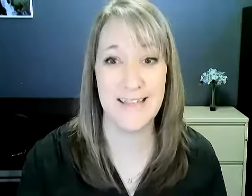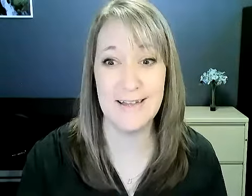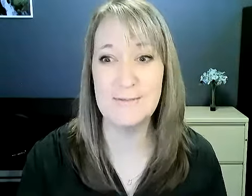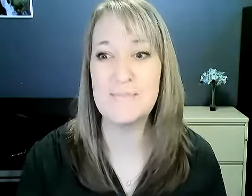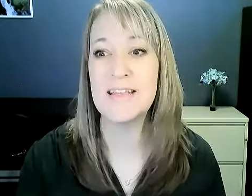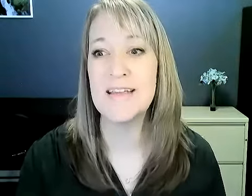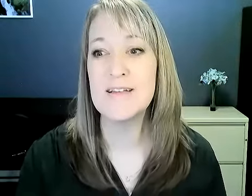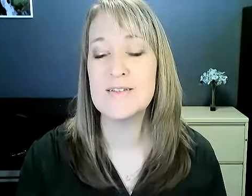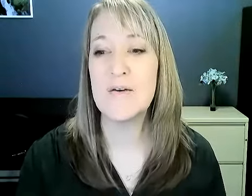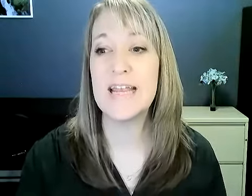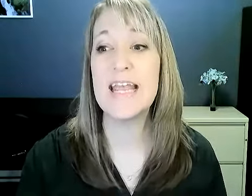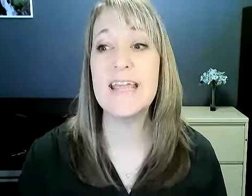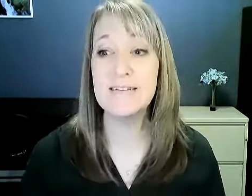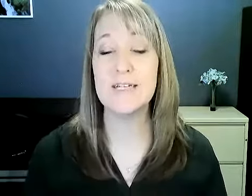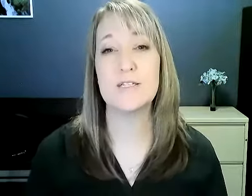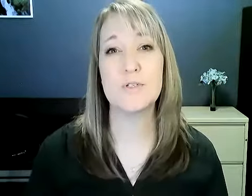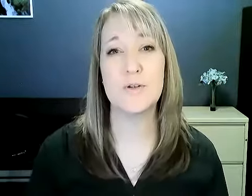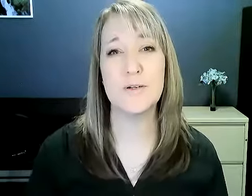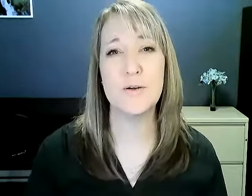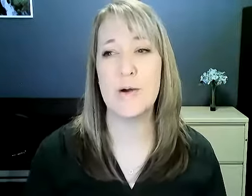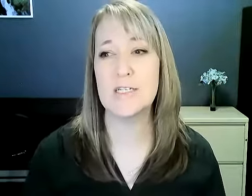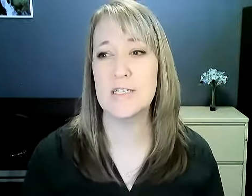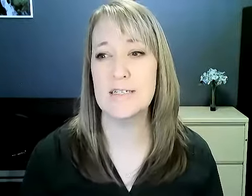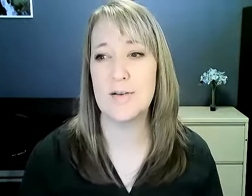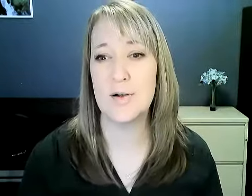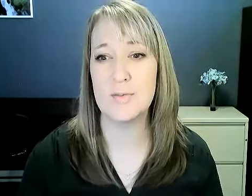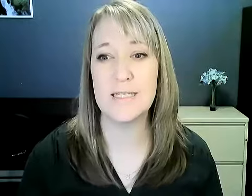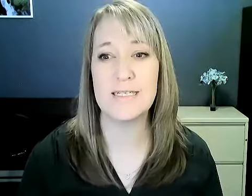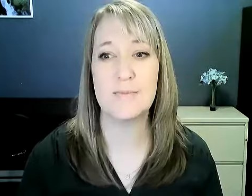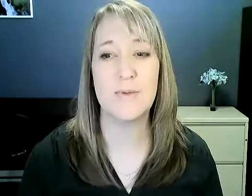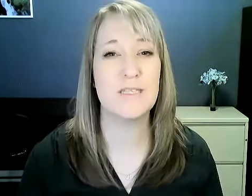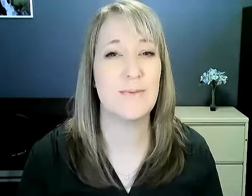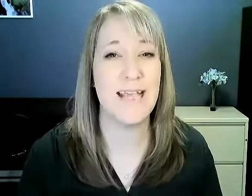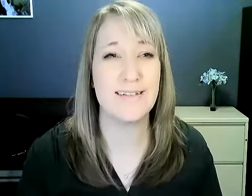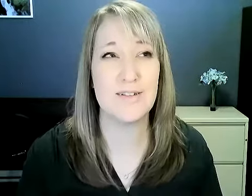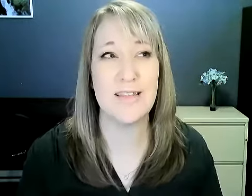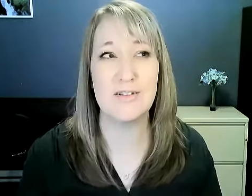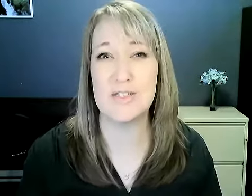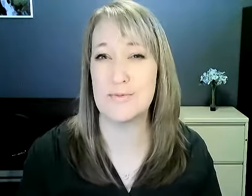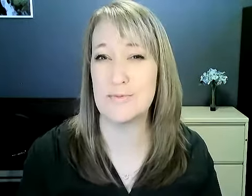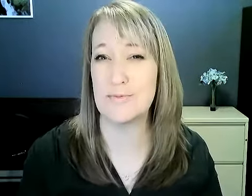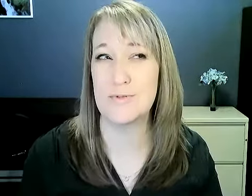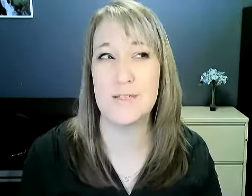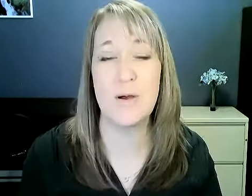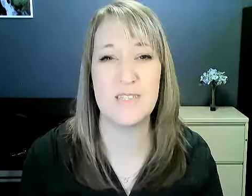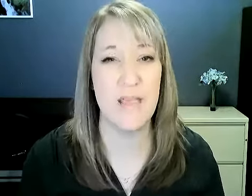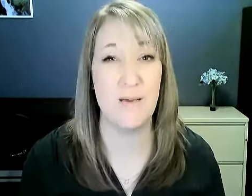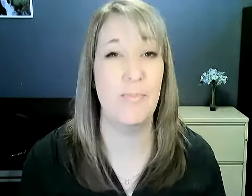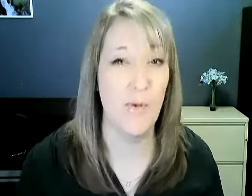that. So in English, rhetorical questions aren't really supposed to be answered, and they're just supposed to make a